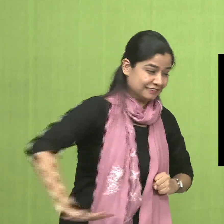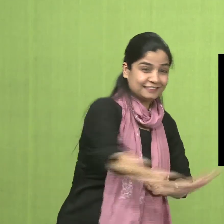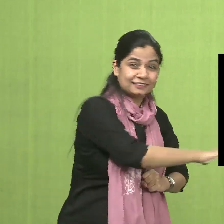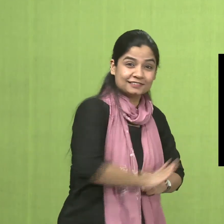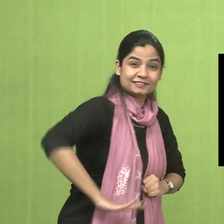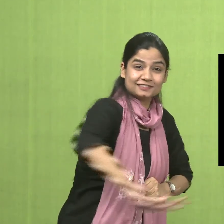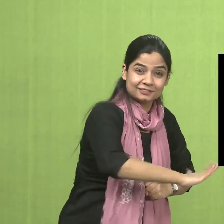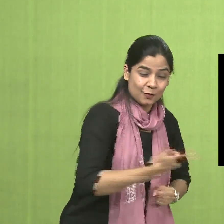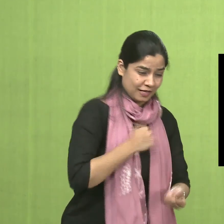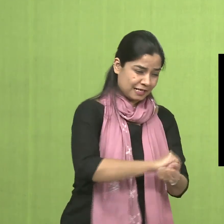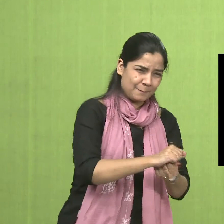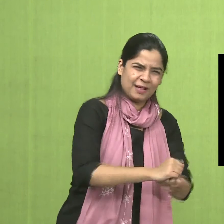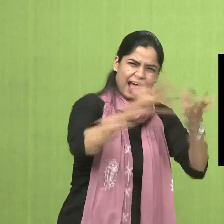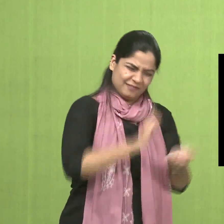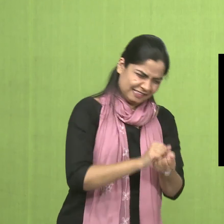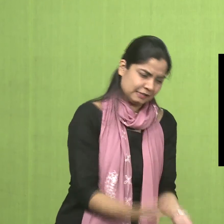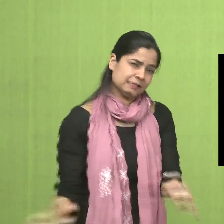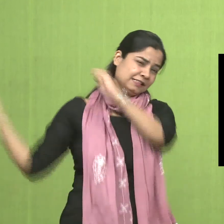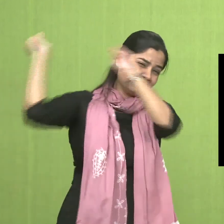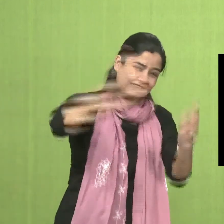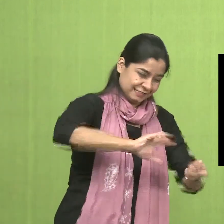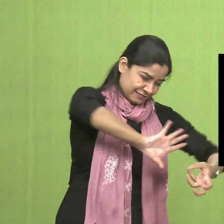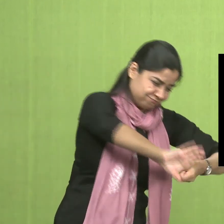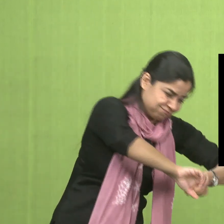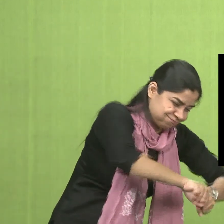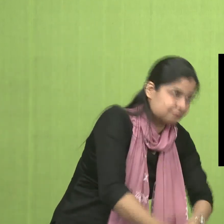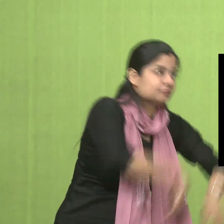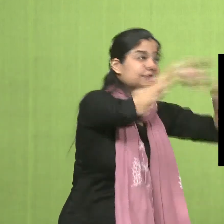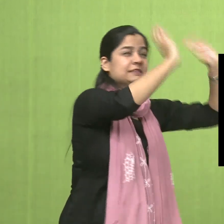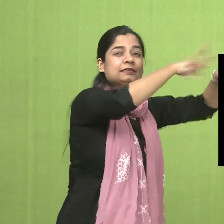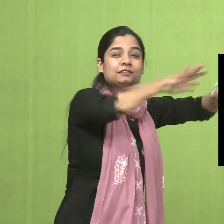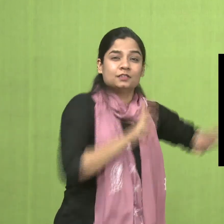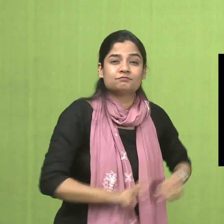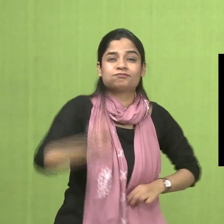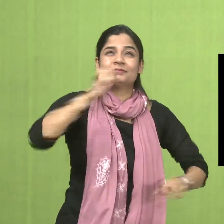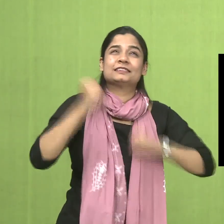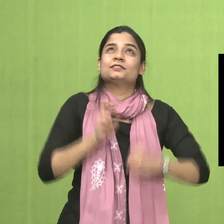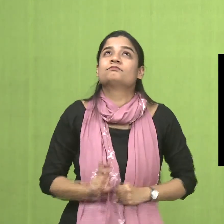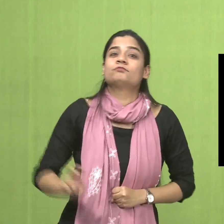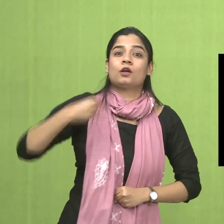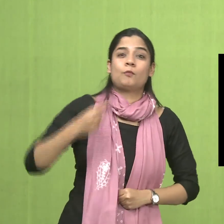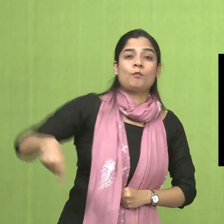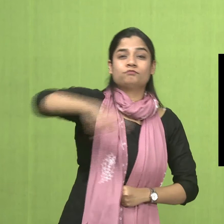manually washing the heavy clothes with using your own hands, running around, climbing stairs,